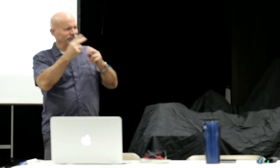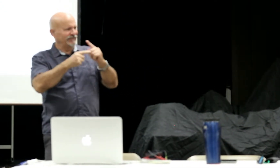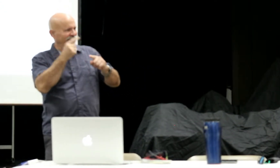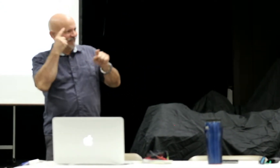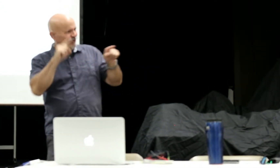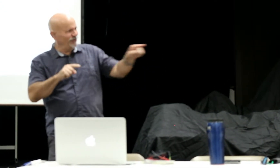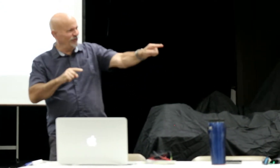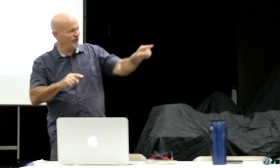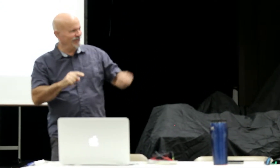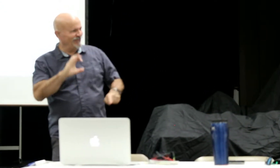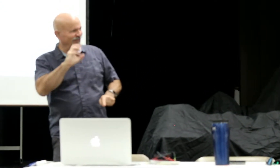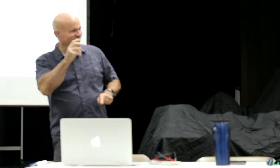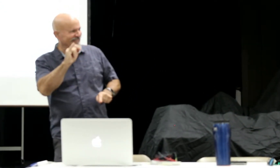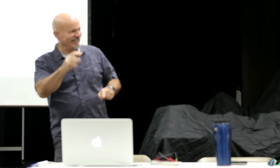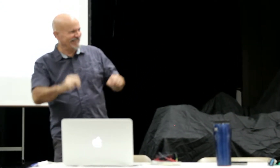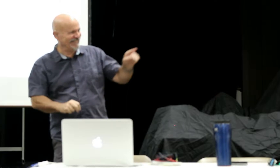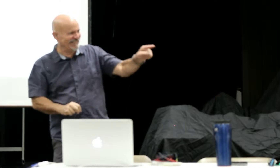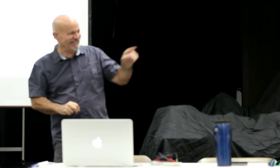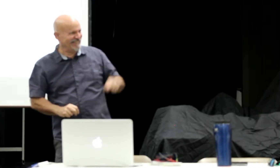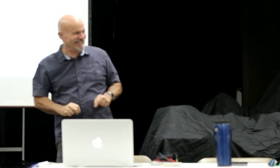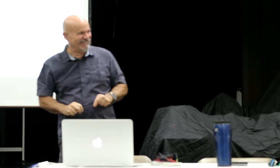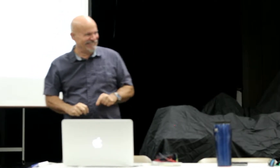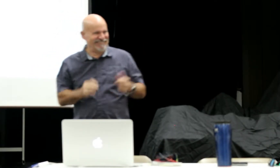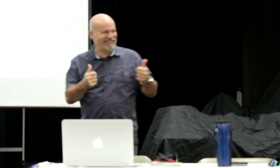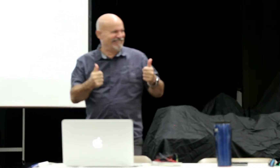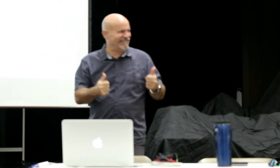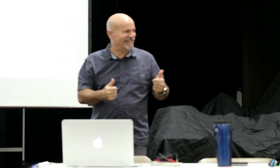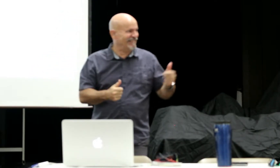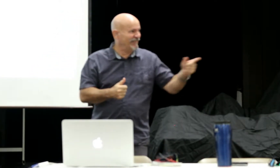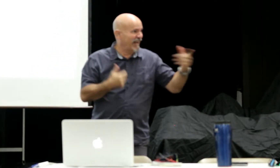Christian, thank you. We need a name sign for you.